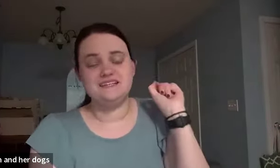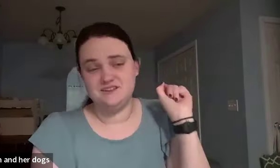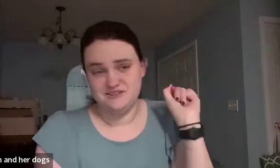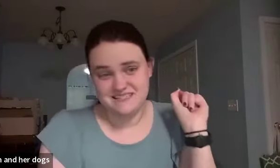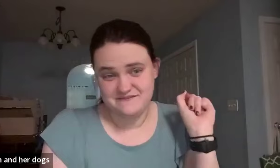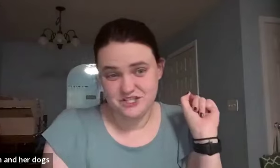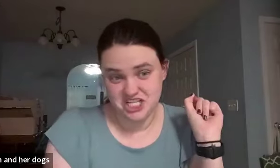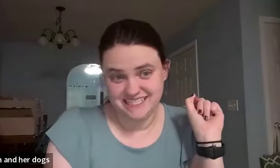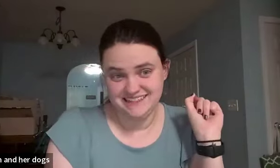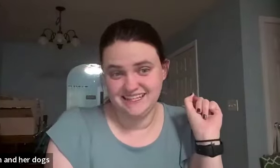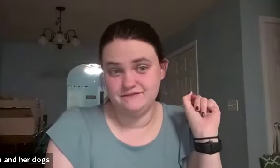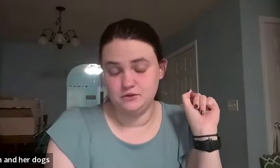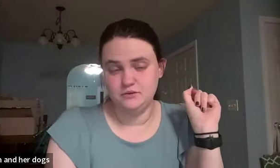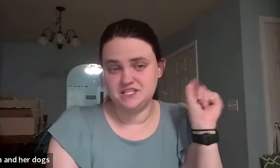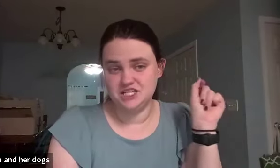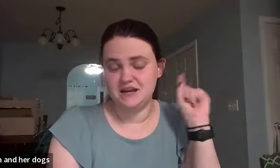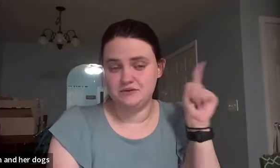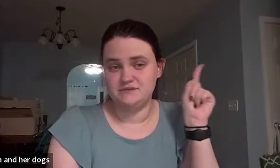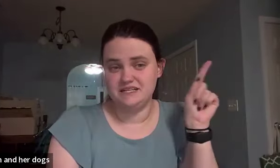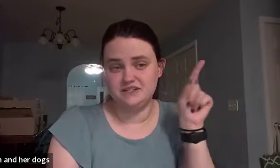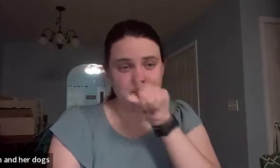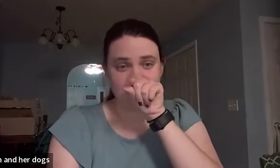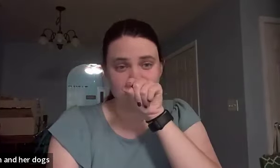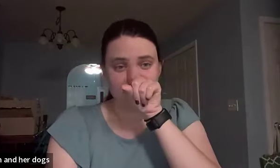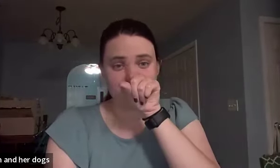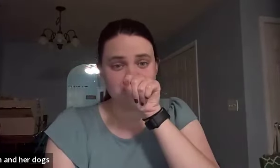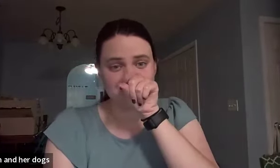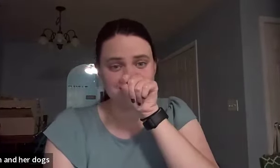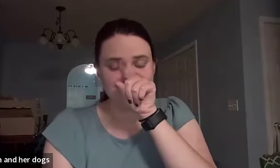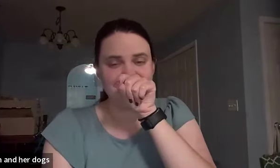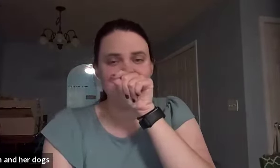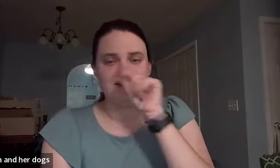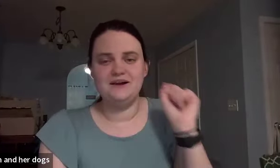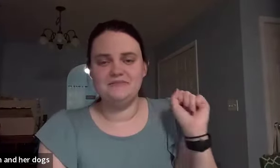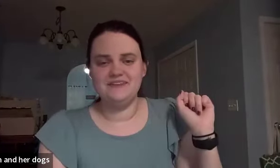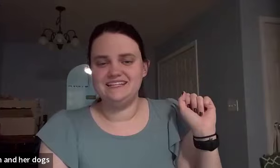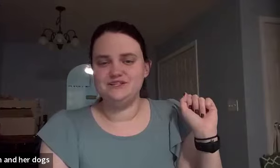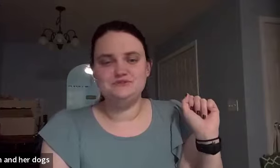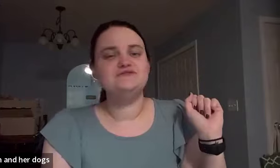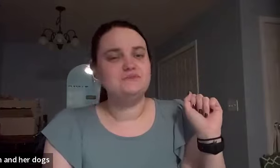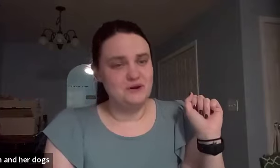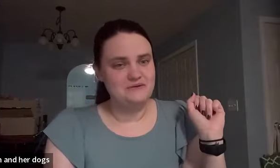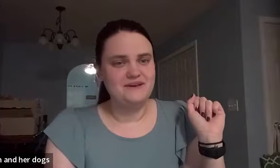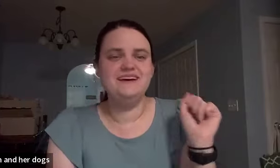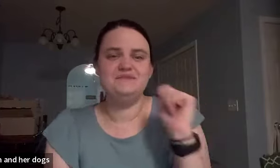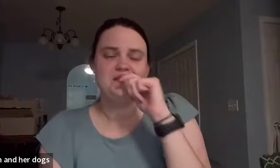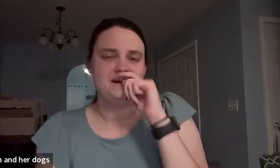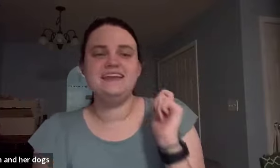That is also the sign for chicken, like food-wise chicken. I realized we didn't do that one earlier. Chicken. It is used for both.